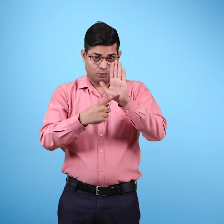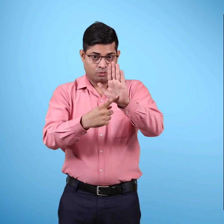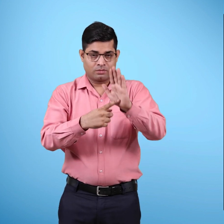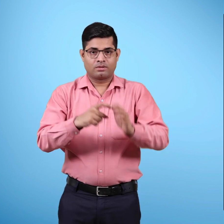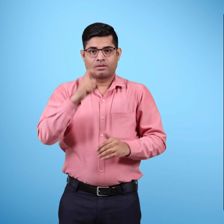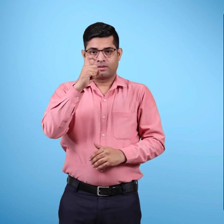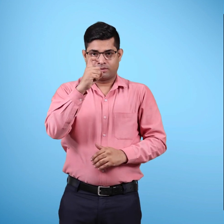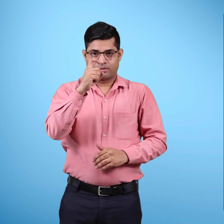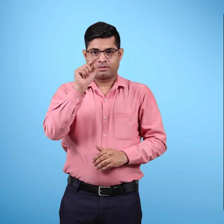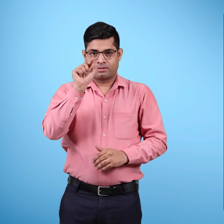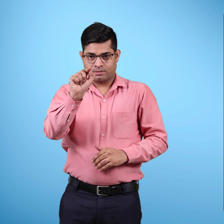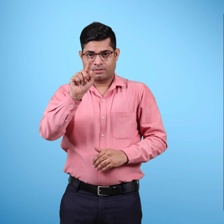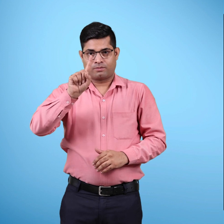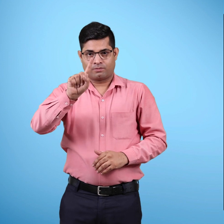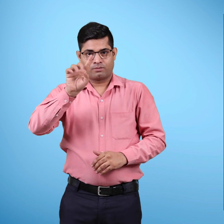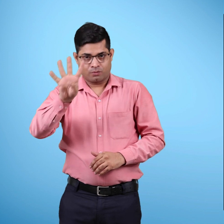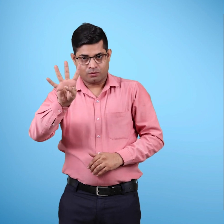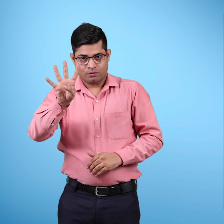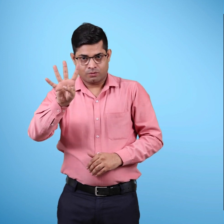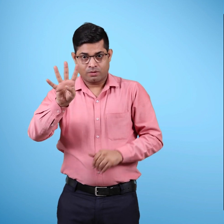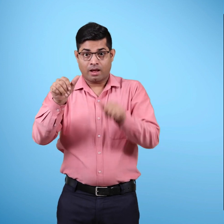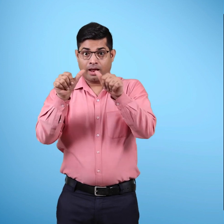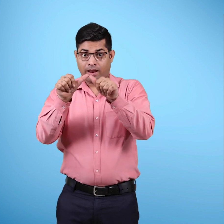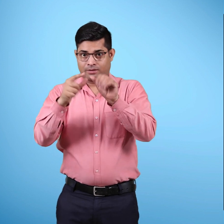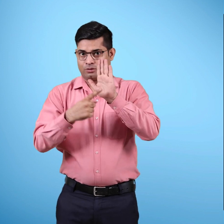as shown in figure 7.14a.